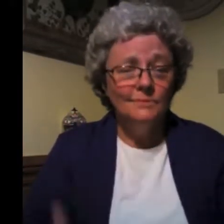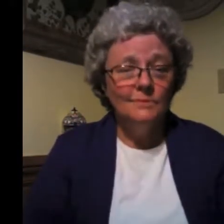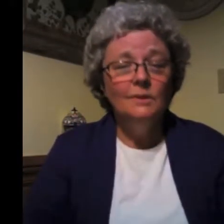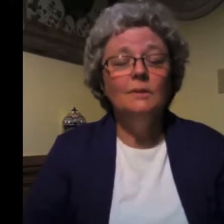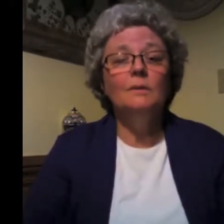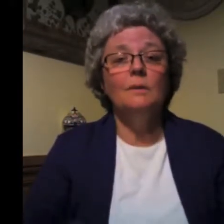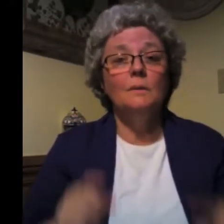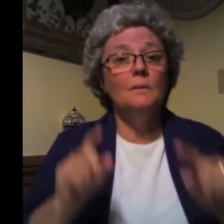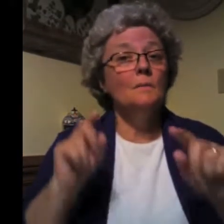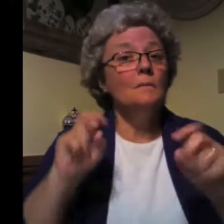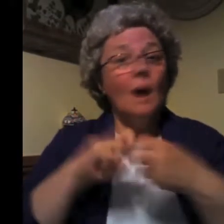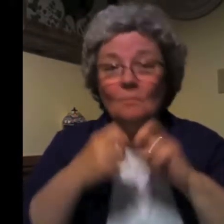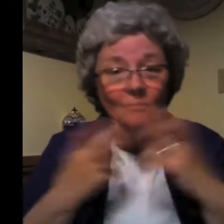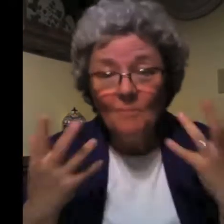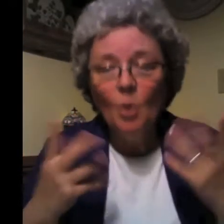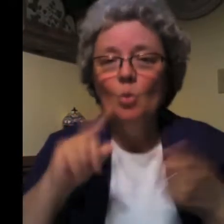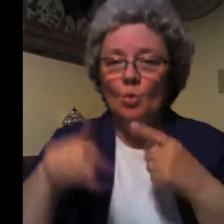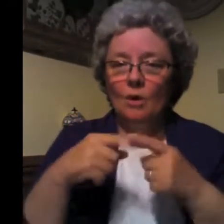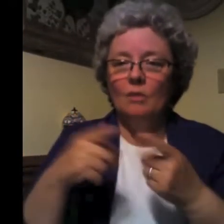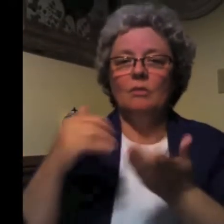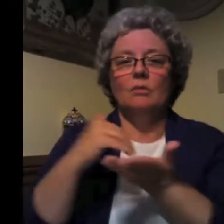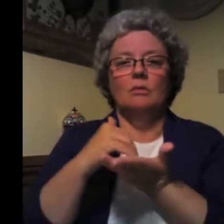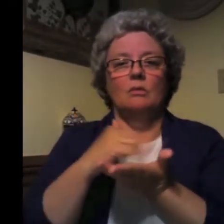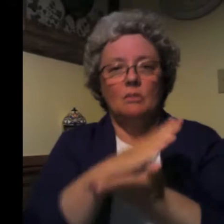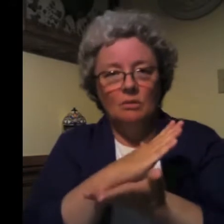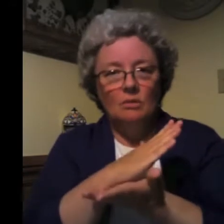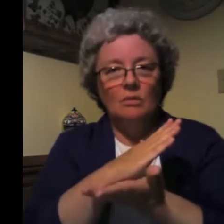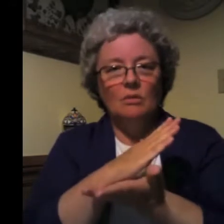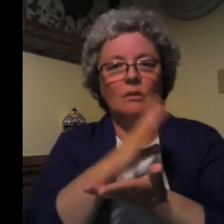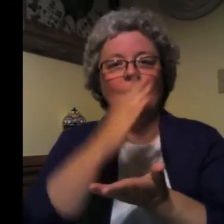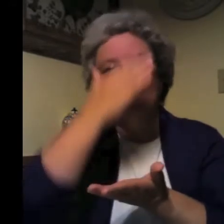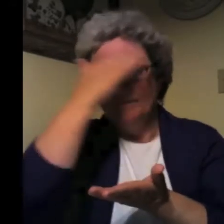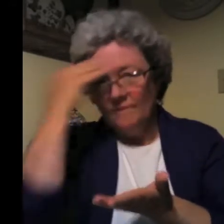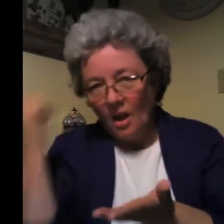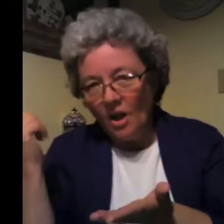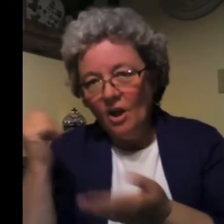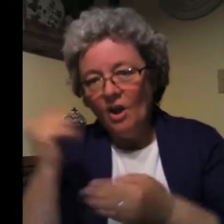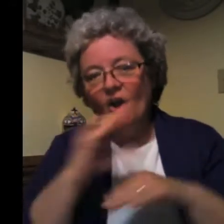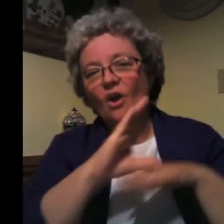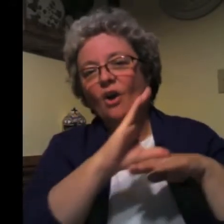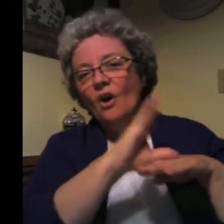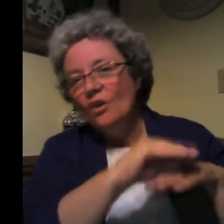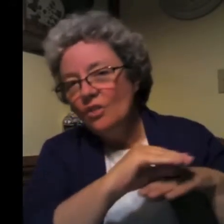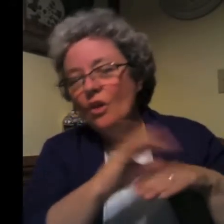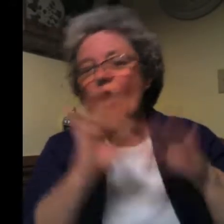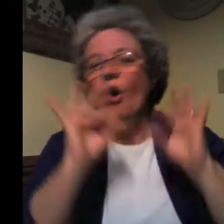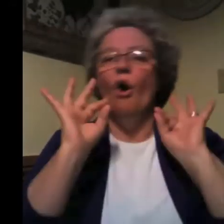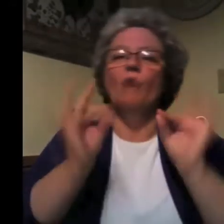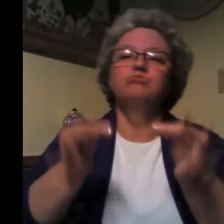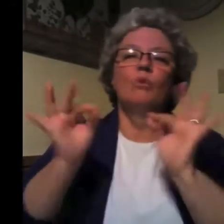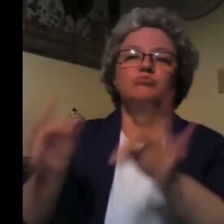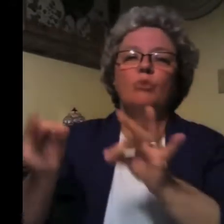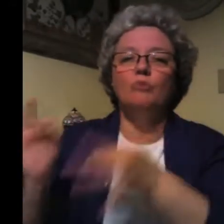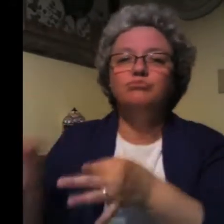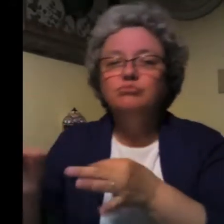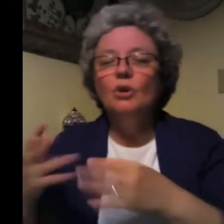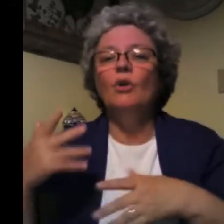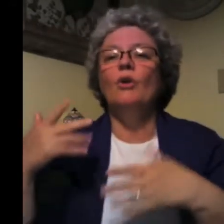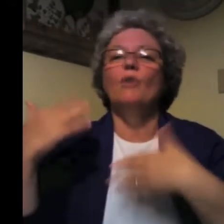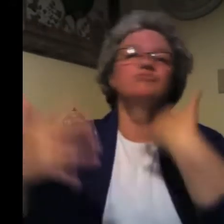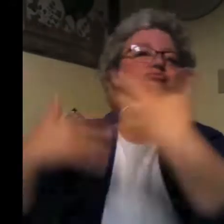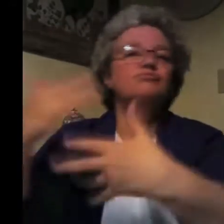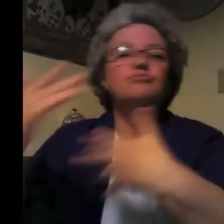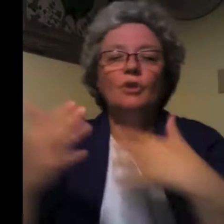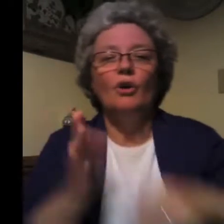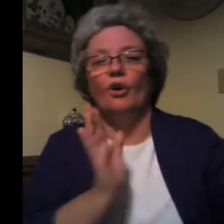voice, and they're used to people using their voice, and they have no problems with people talking. It's just when their attitude is that talking